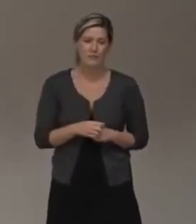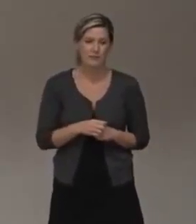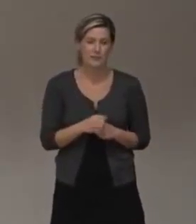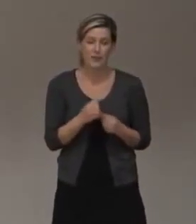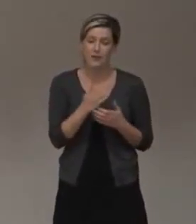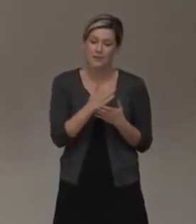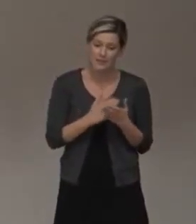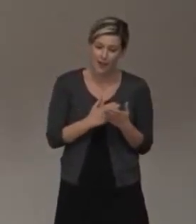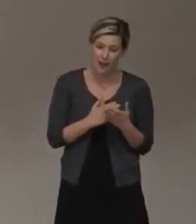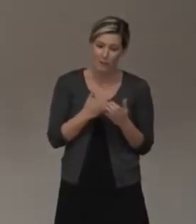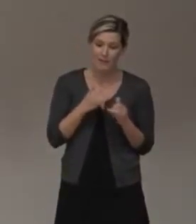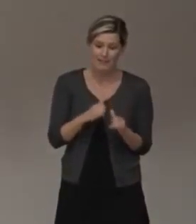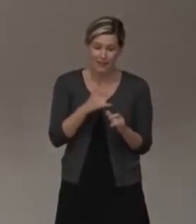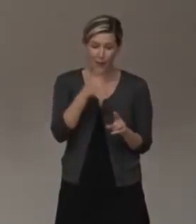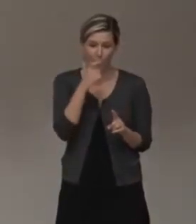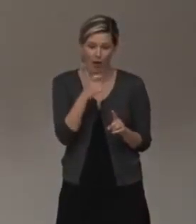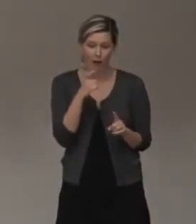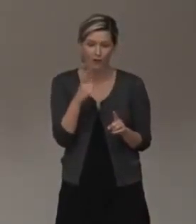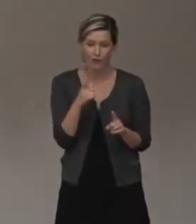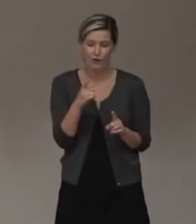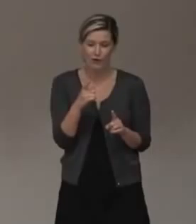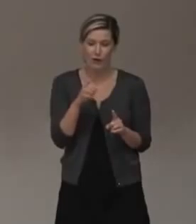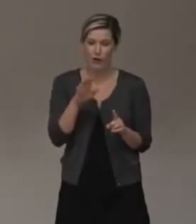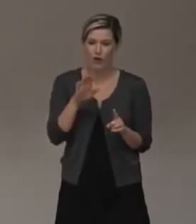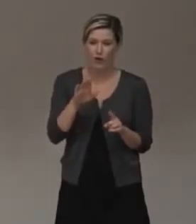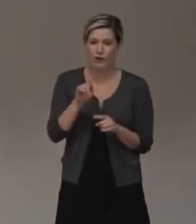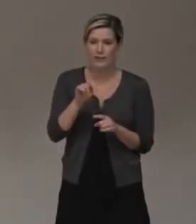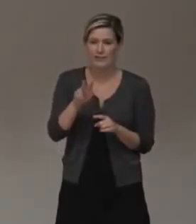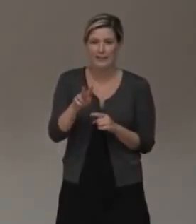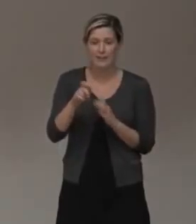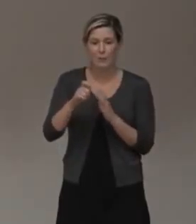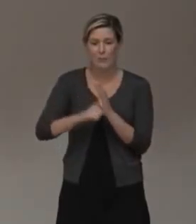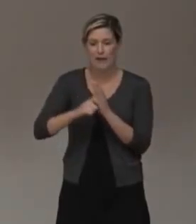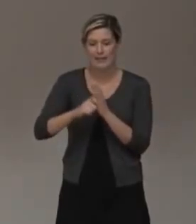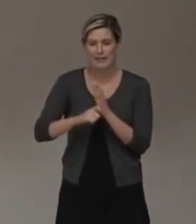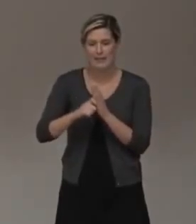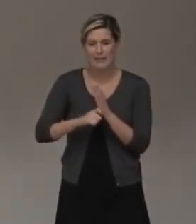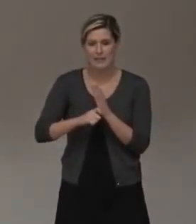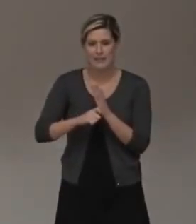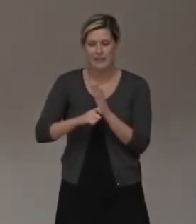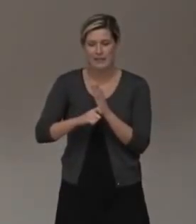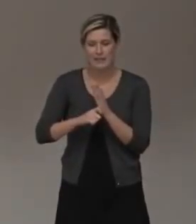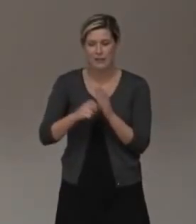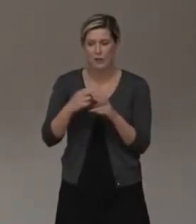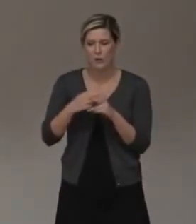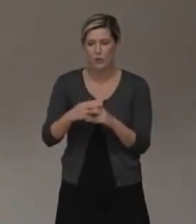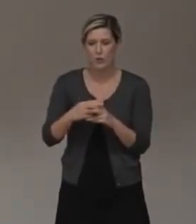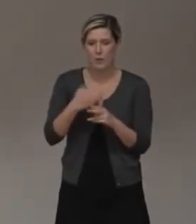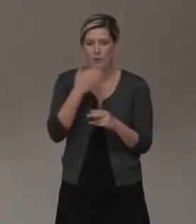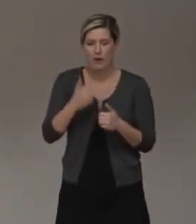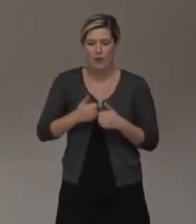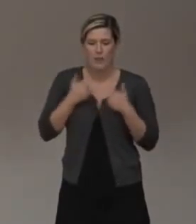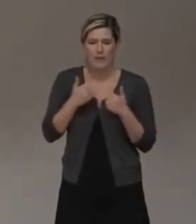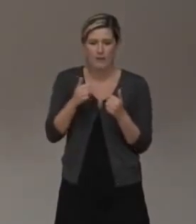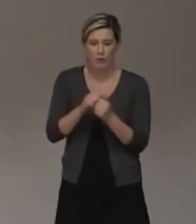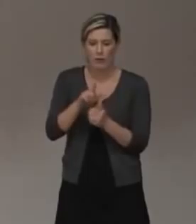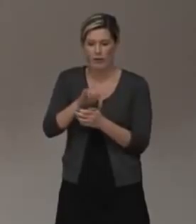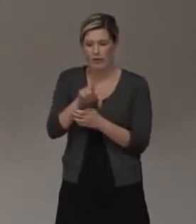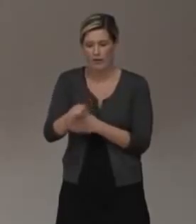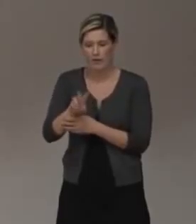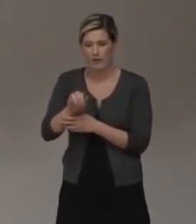folks who are still watching her on her television magazine health series called Better Living with Liz